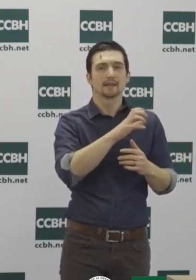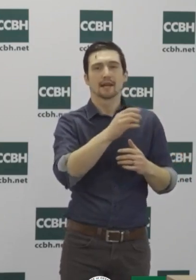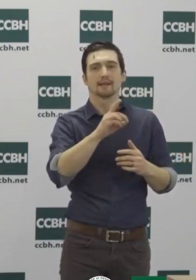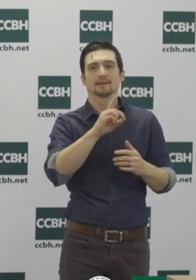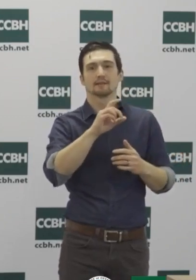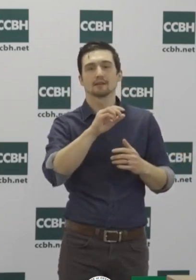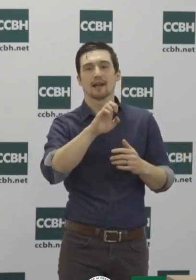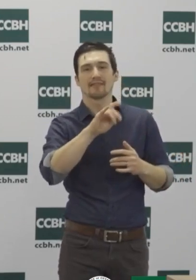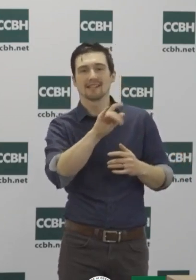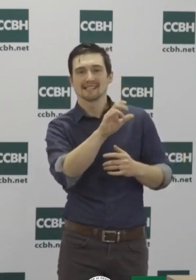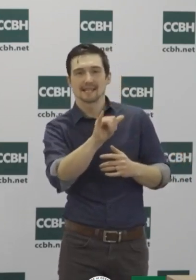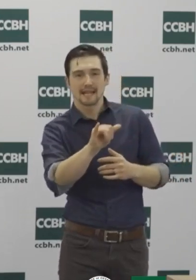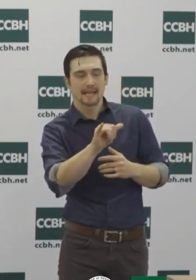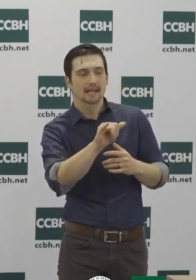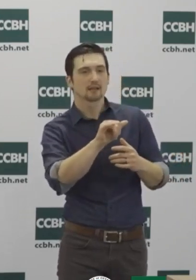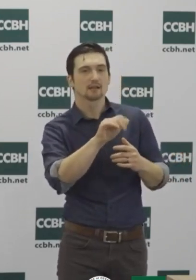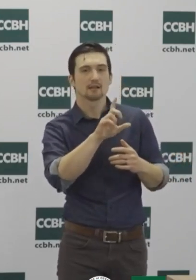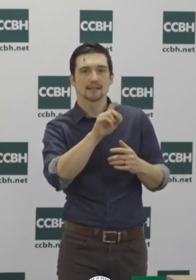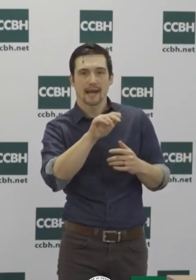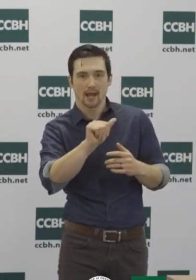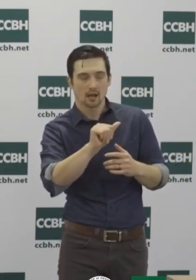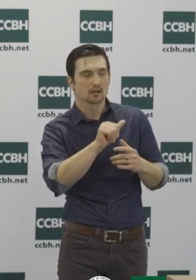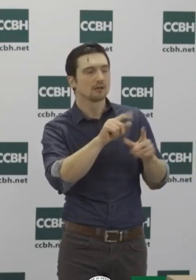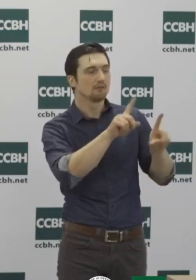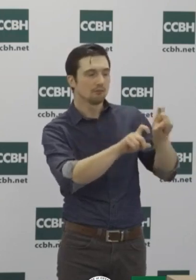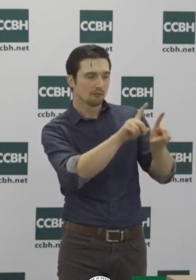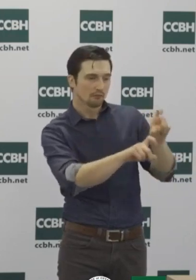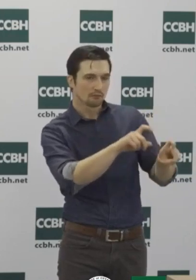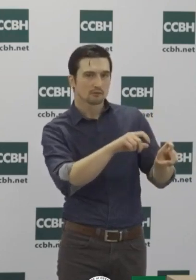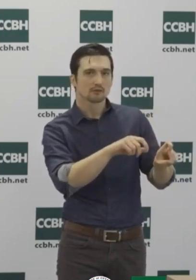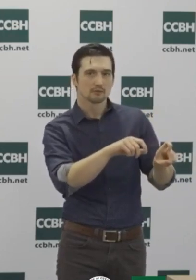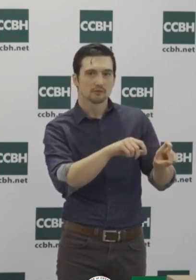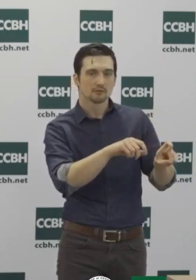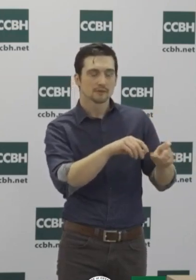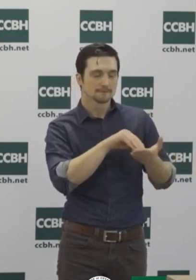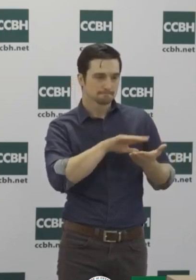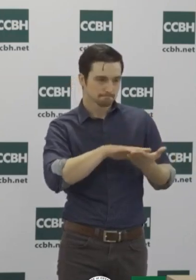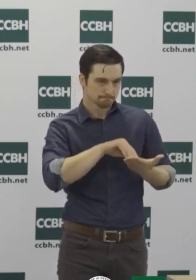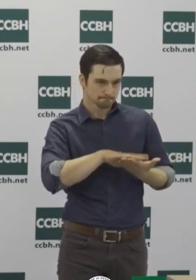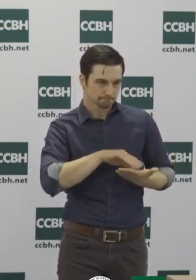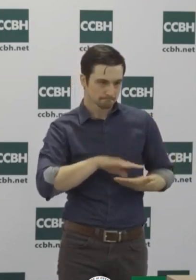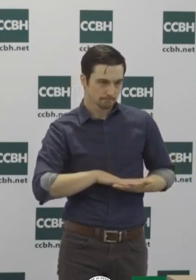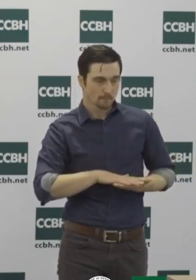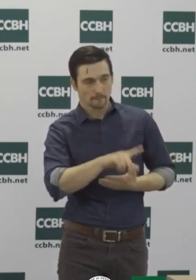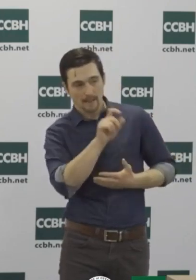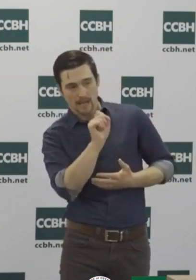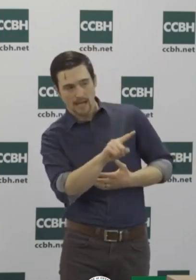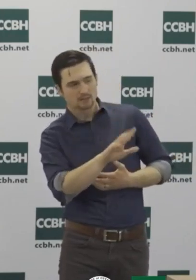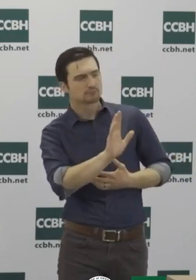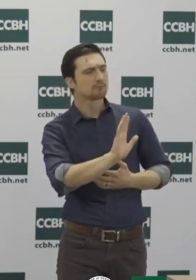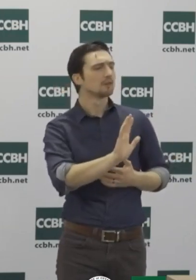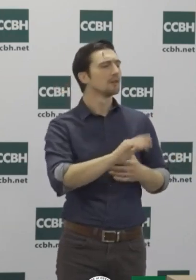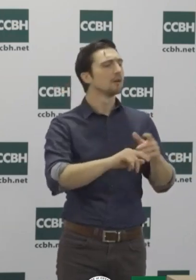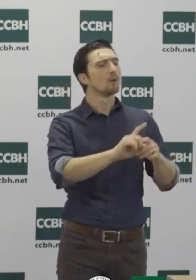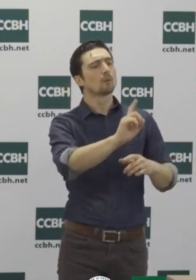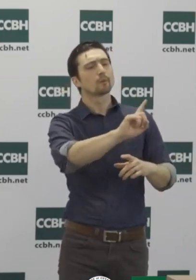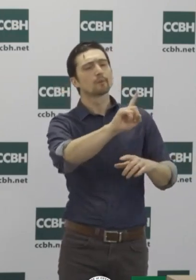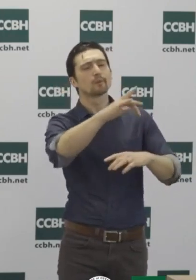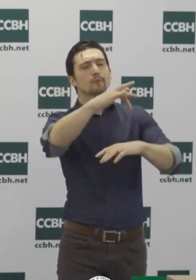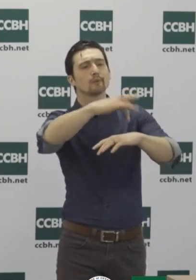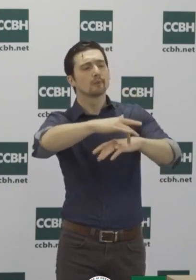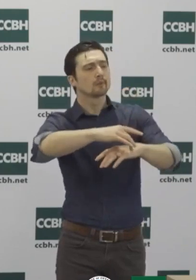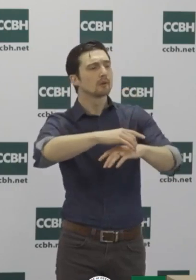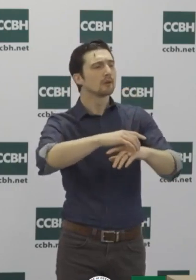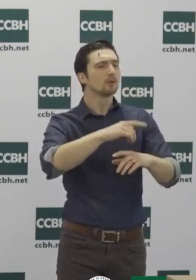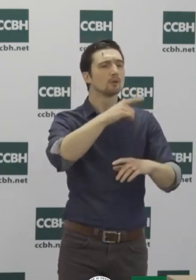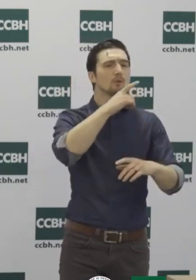to confirm race, we're going to confirm ethnicity. We will ask them about the places they have been and who they